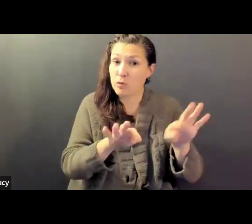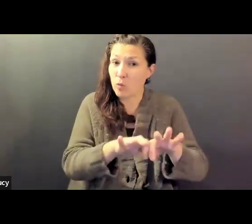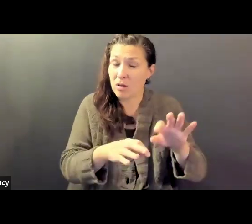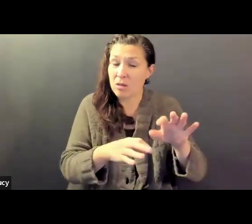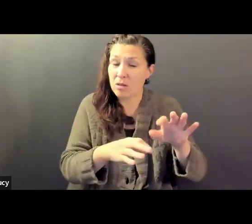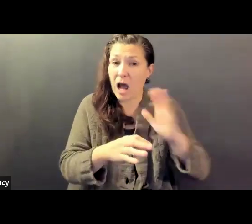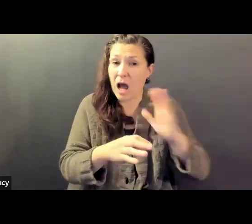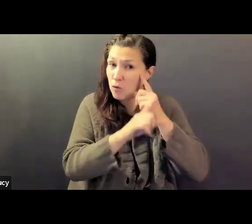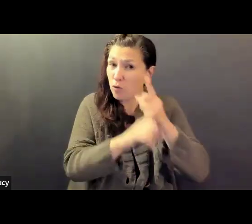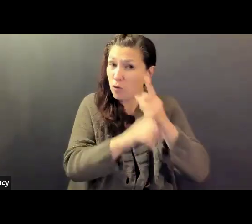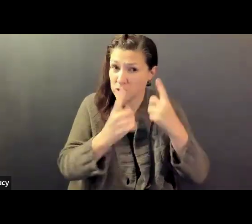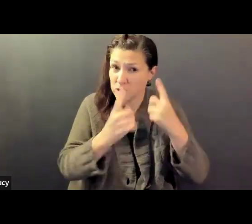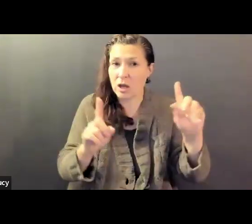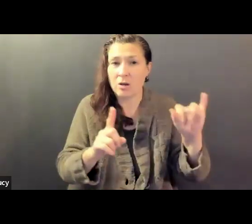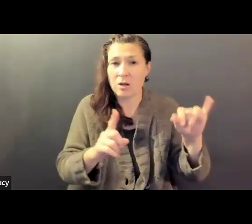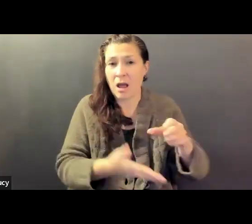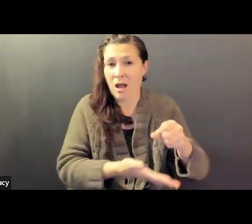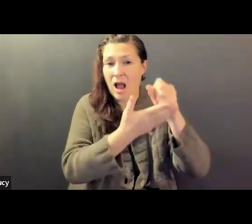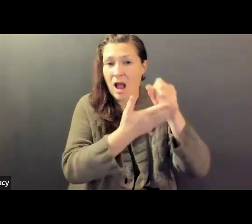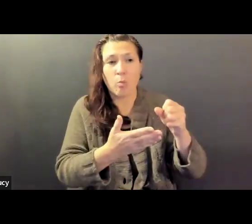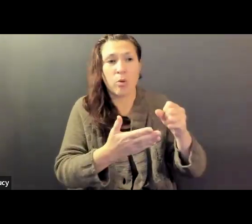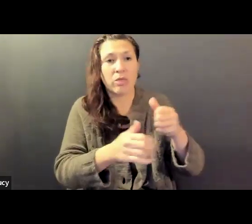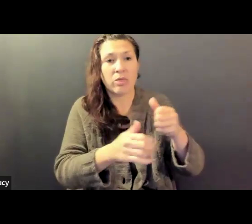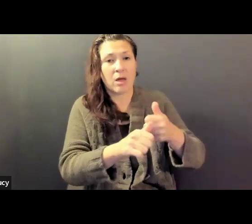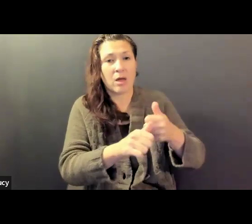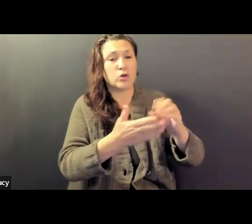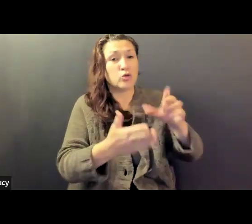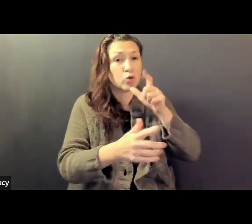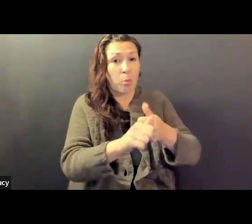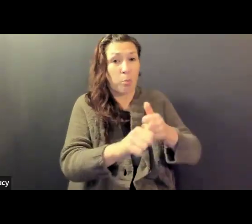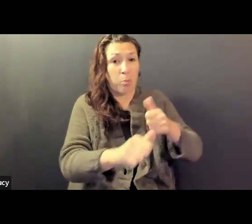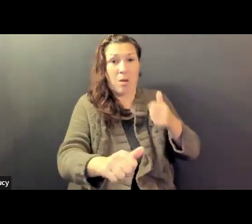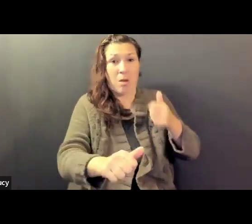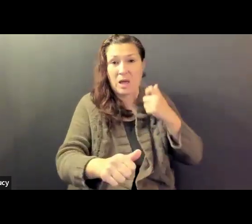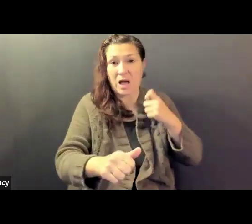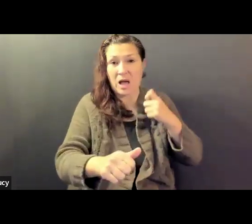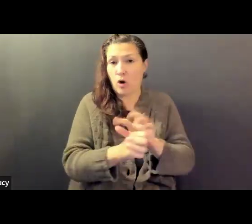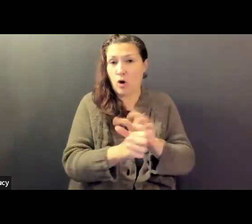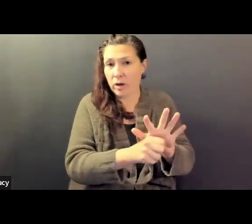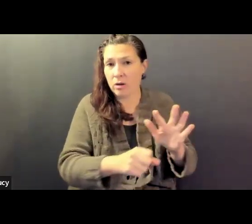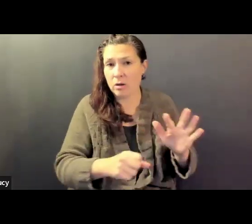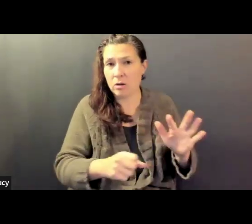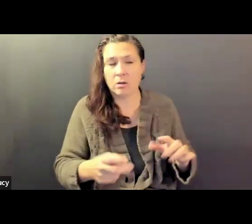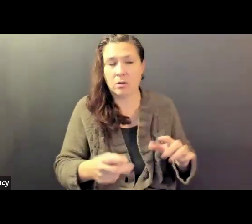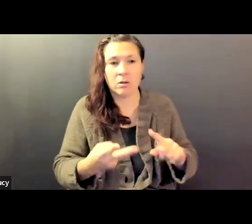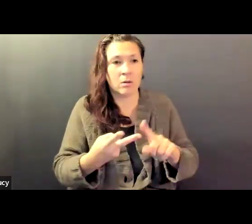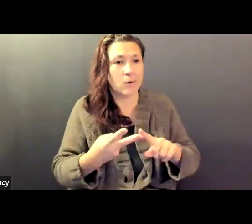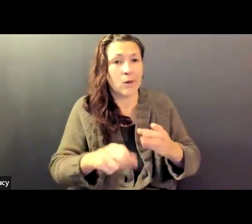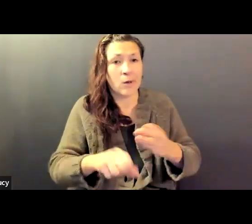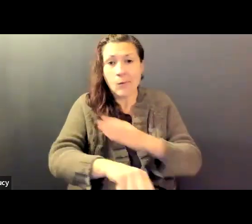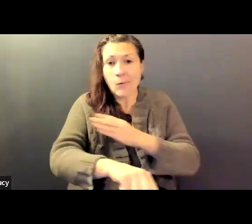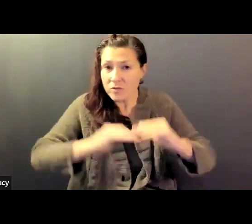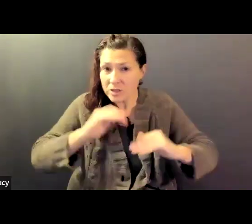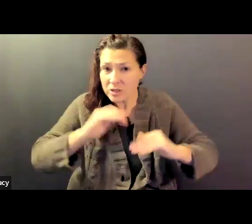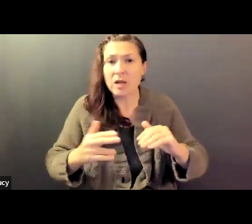was to help with the academic loss due to COVID, improve facilities, Yes, we're working on